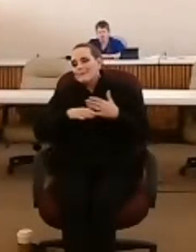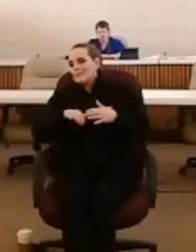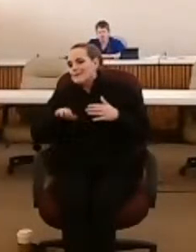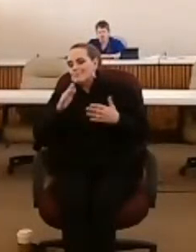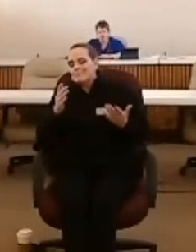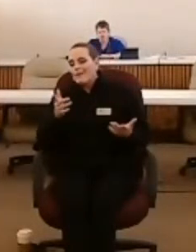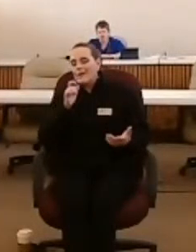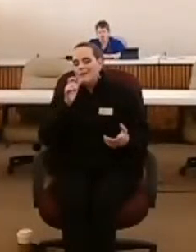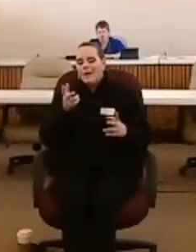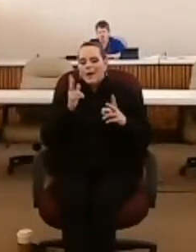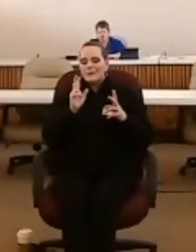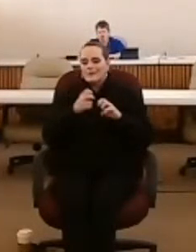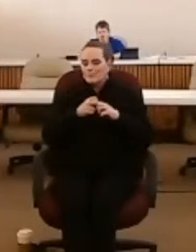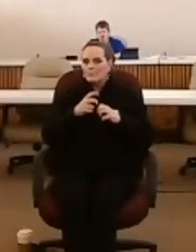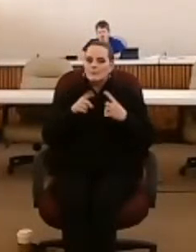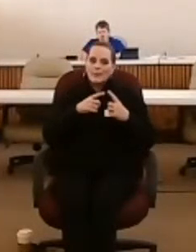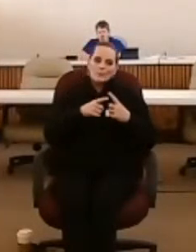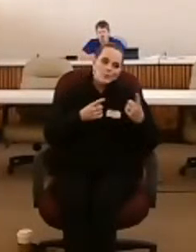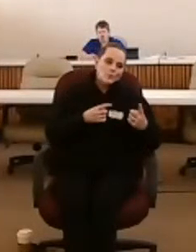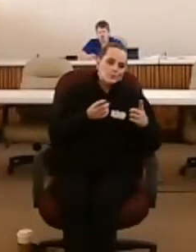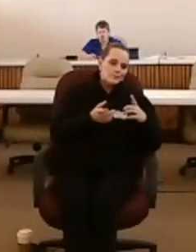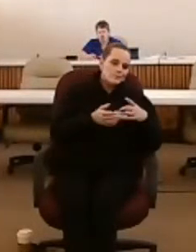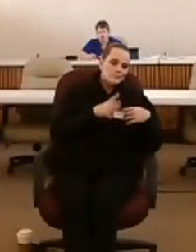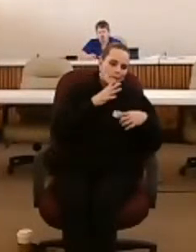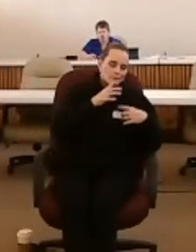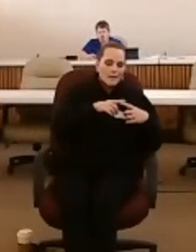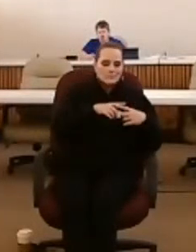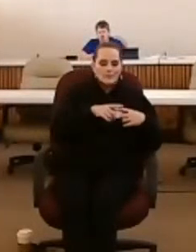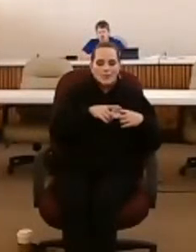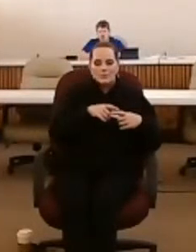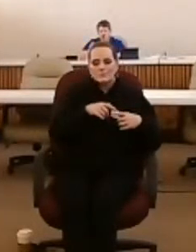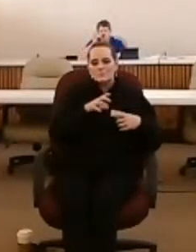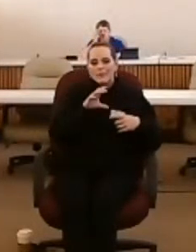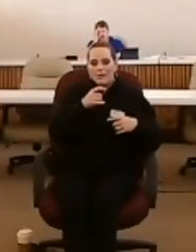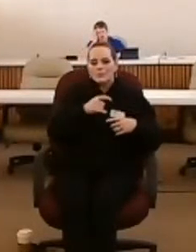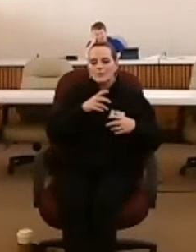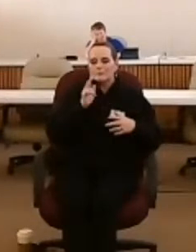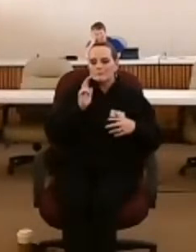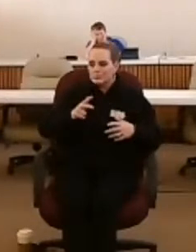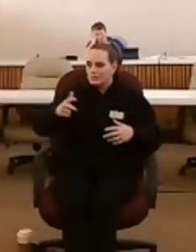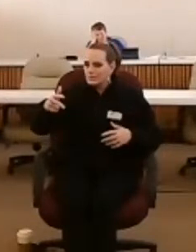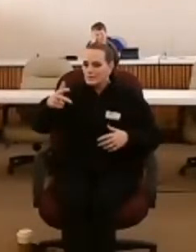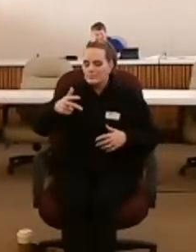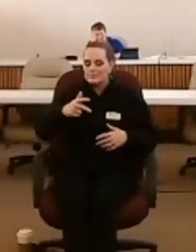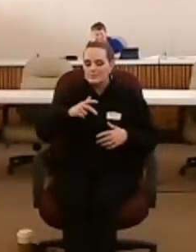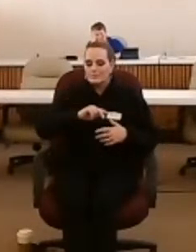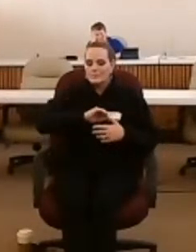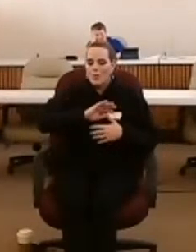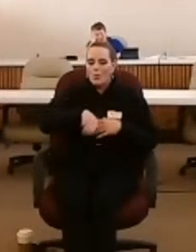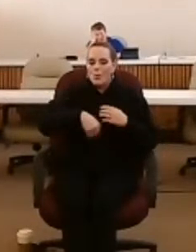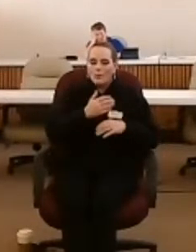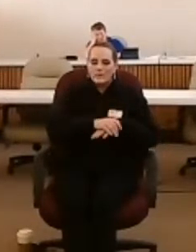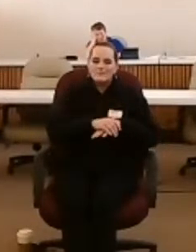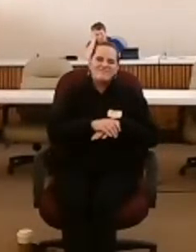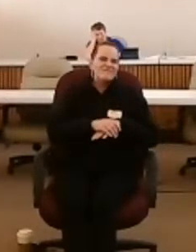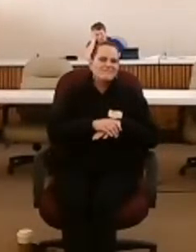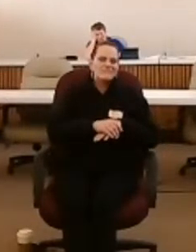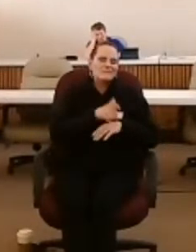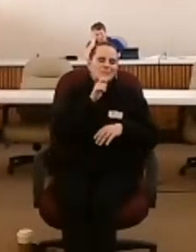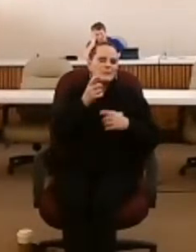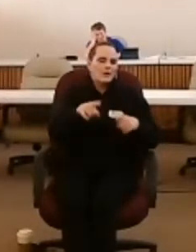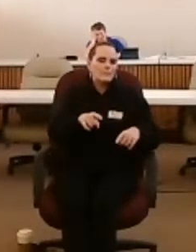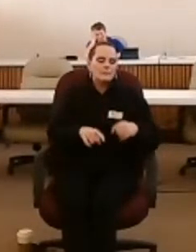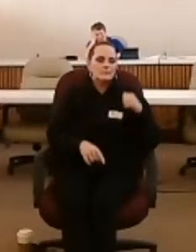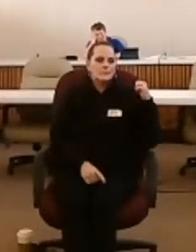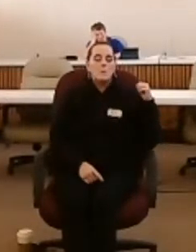it's not an issue about you saying, parking cars there overnight. That doesn't really happen. gotcha. Okay. The